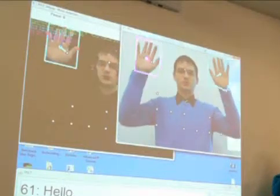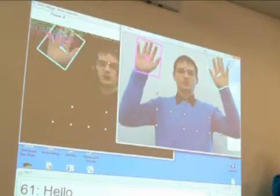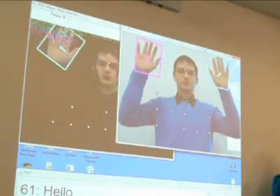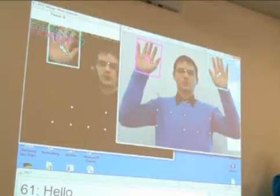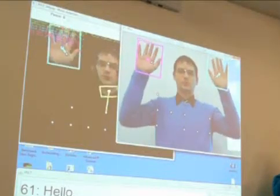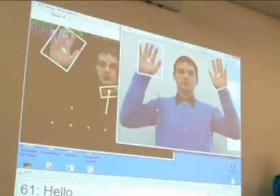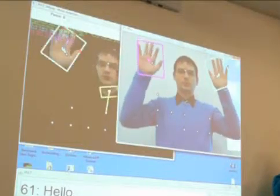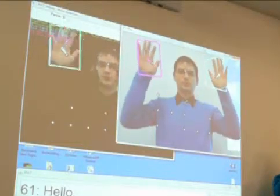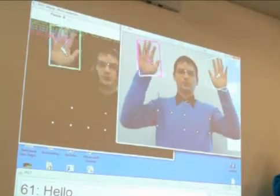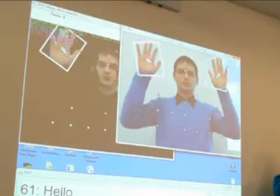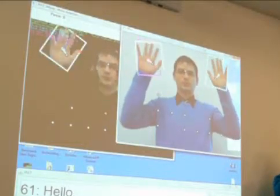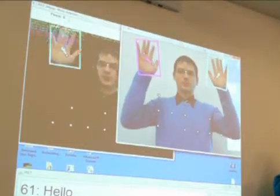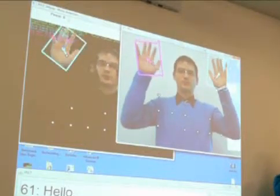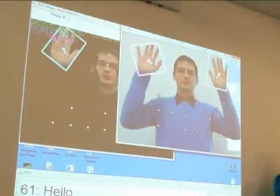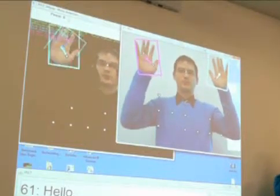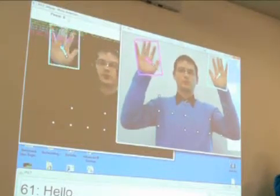hands as well this would be applause